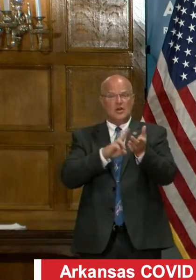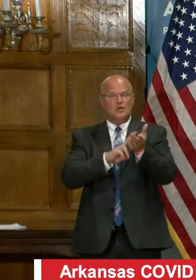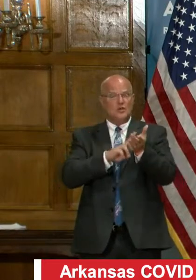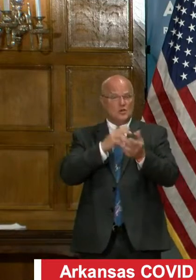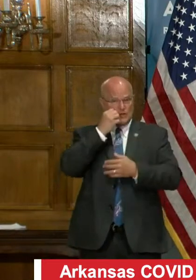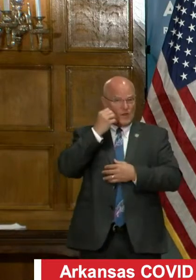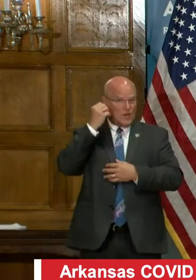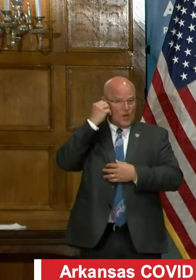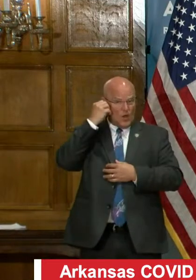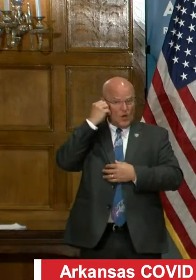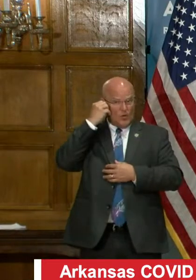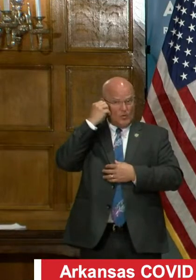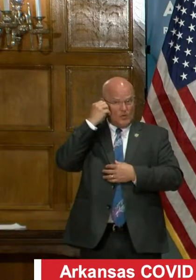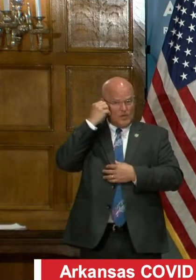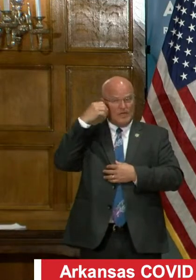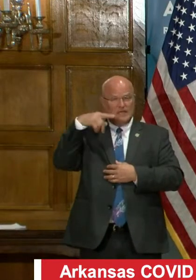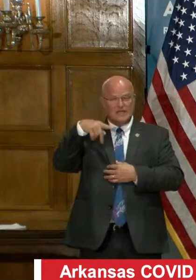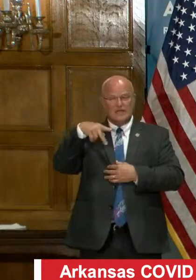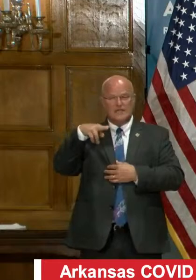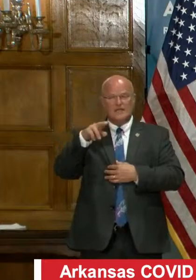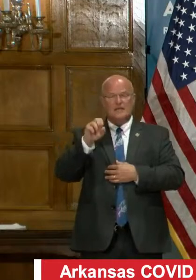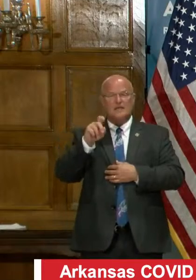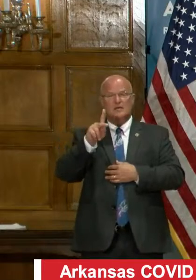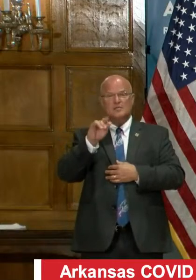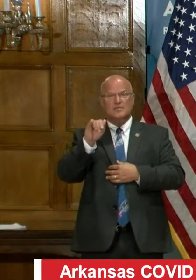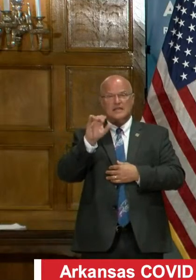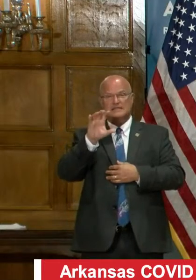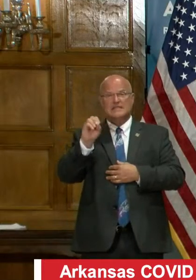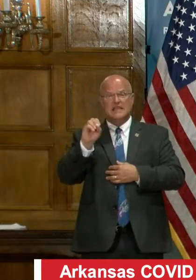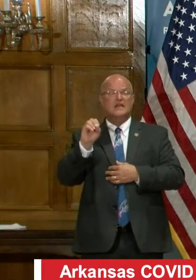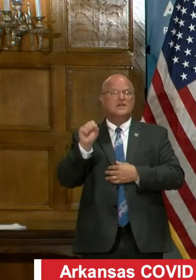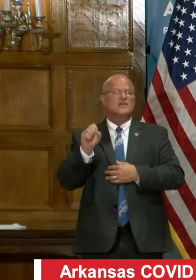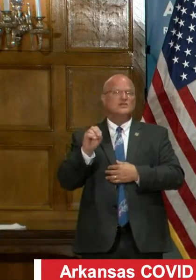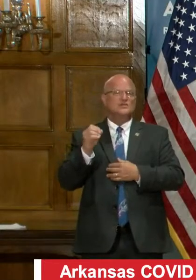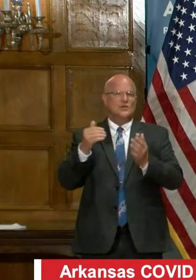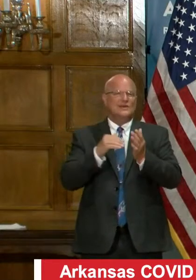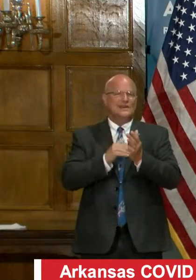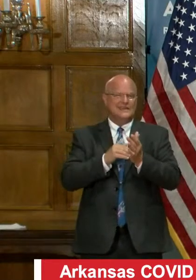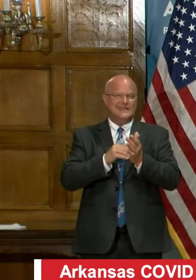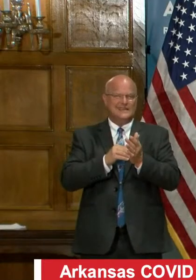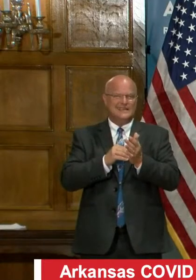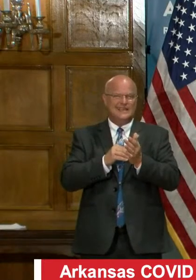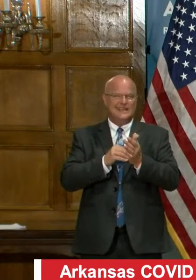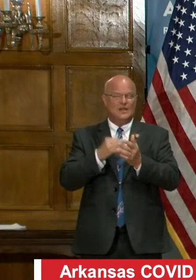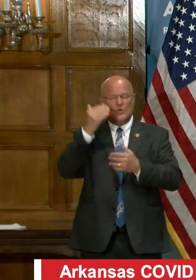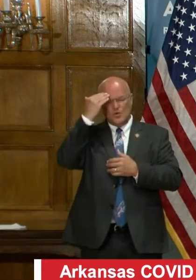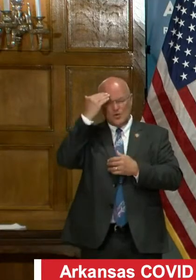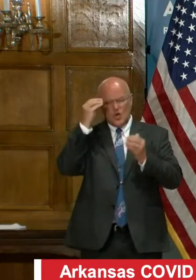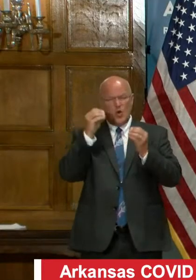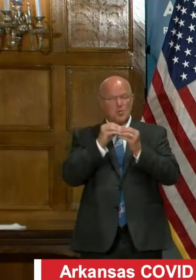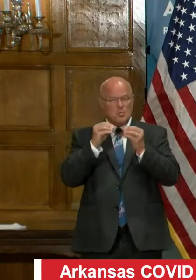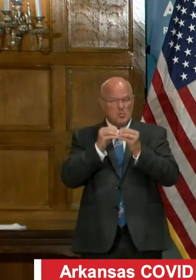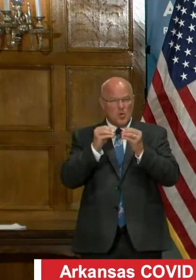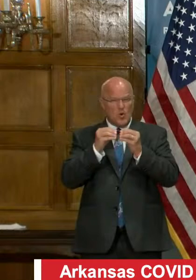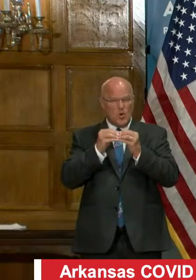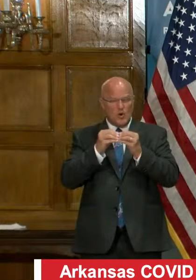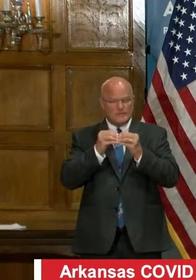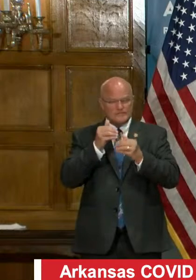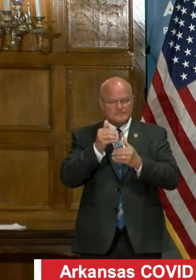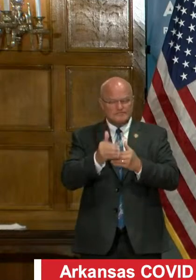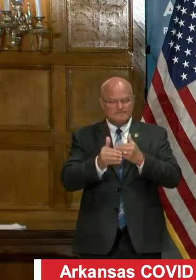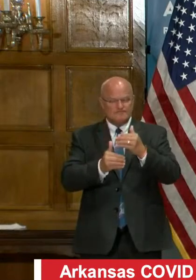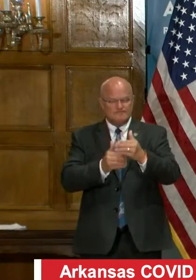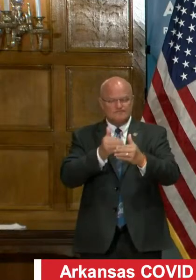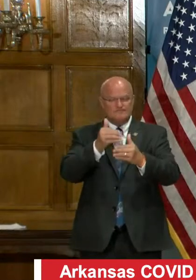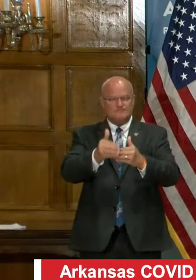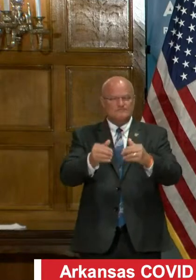nursing home in Pulaski County. So, you know, again, we'll know more as we, you know, go